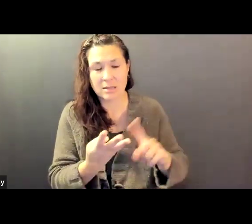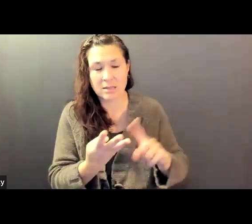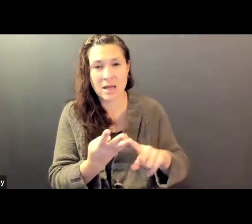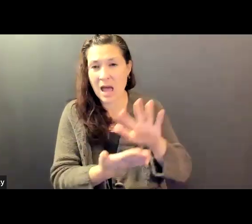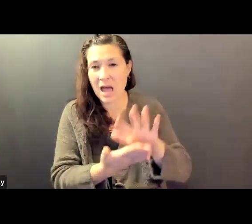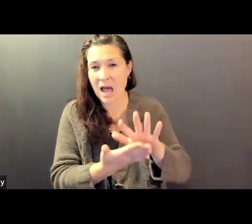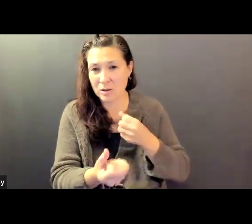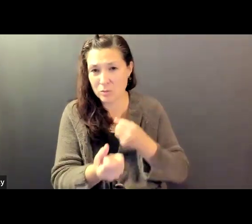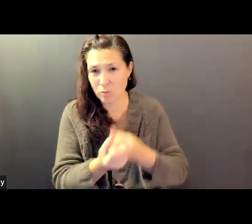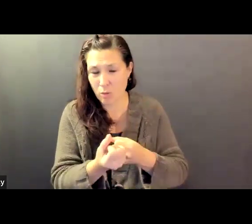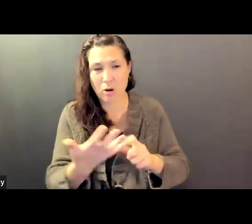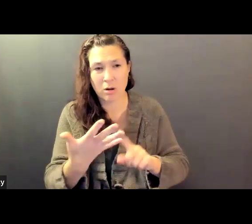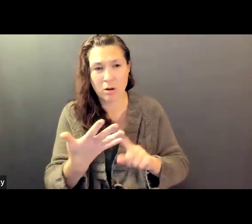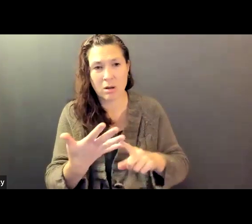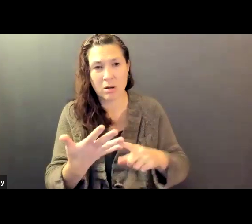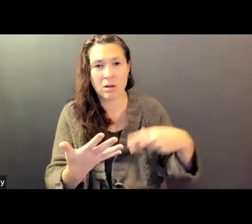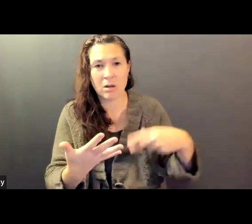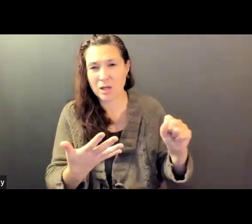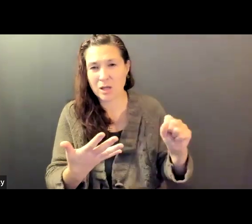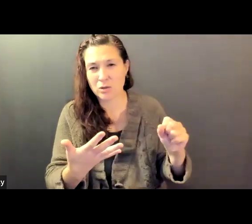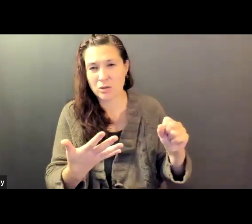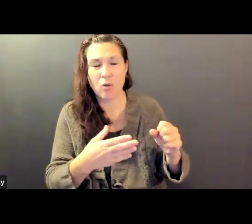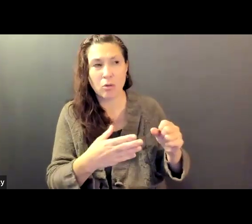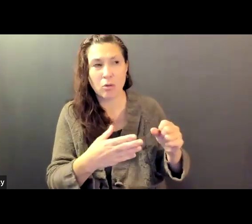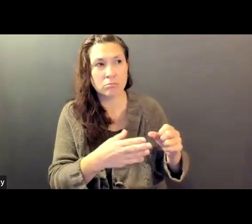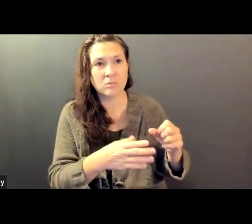and continuing high school pathway expansion.